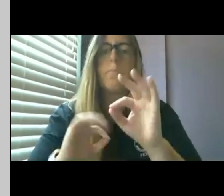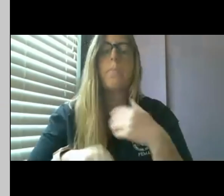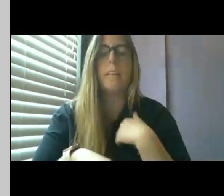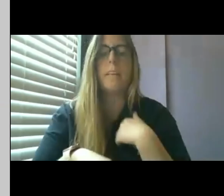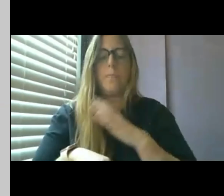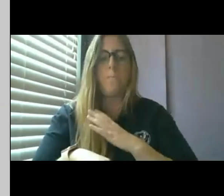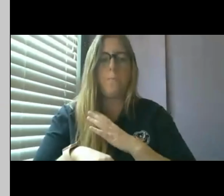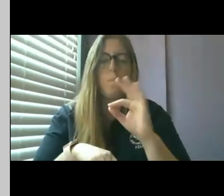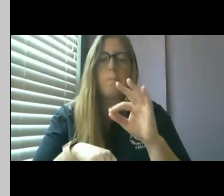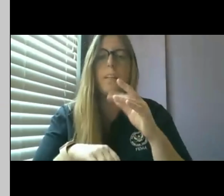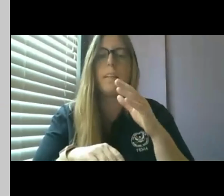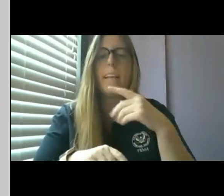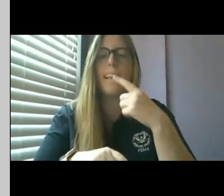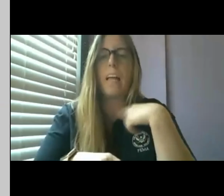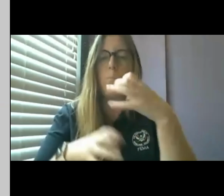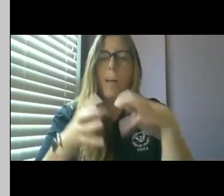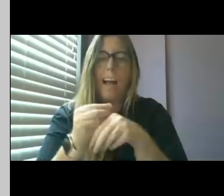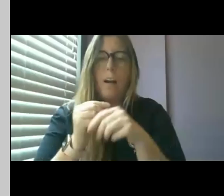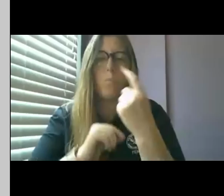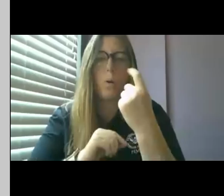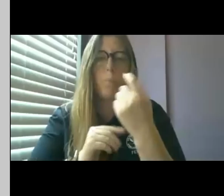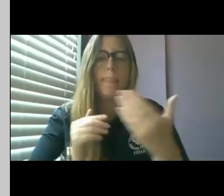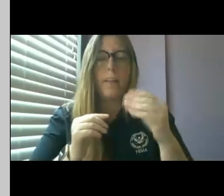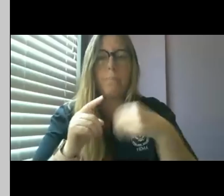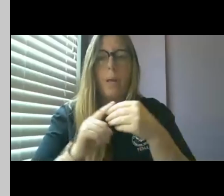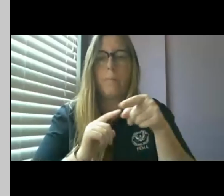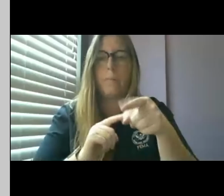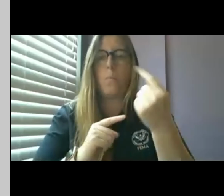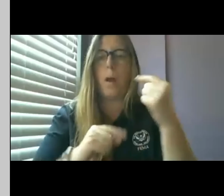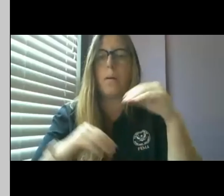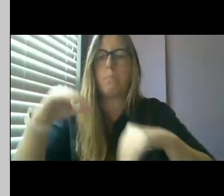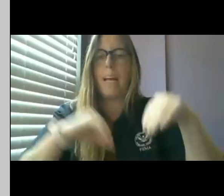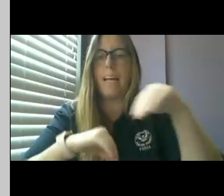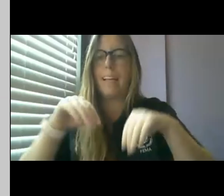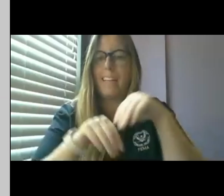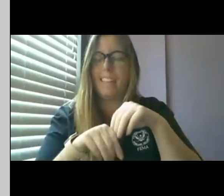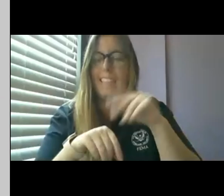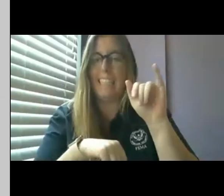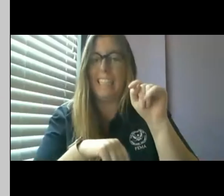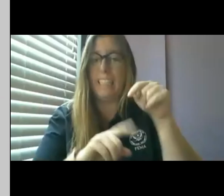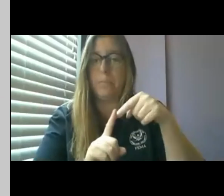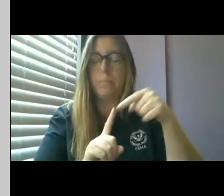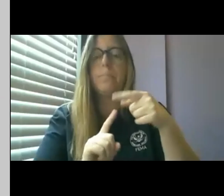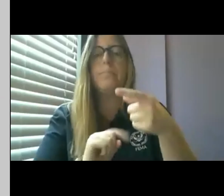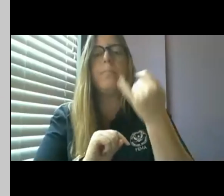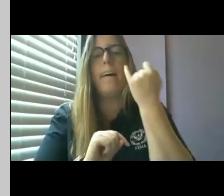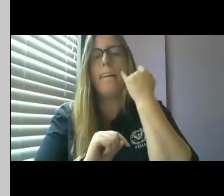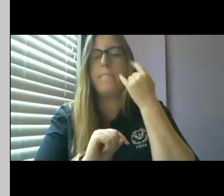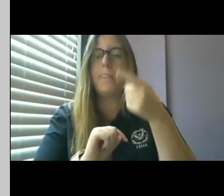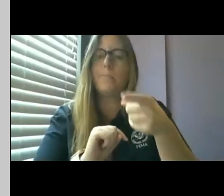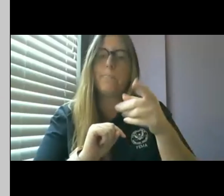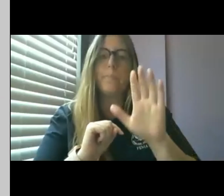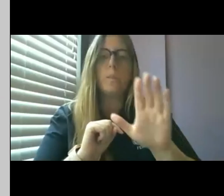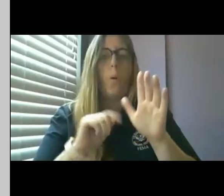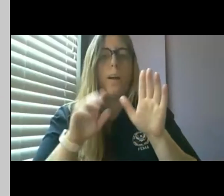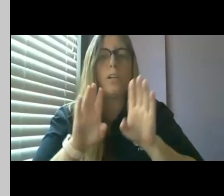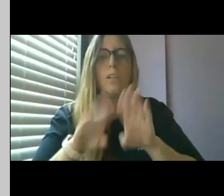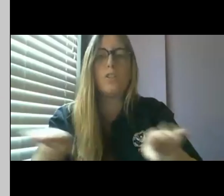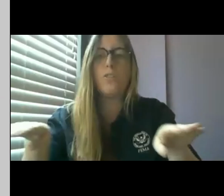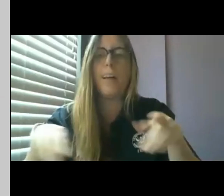Okay, all right. So I just wanted to add one more thing real quick about packing in your kit.